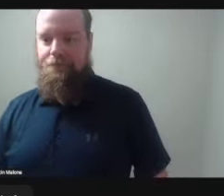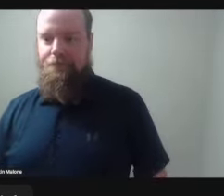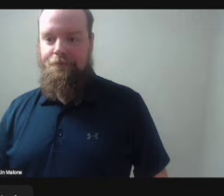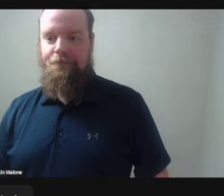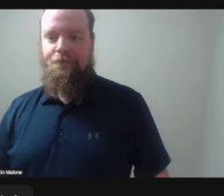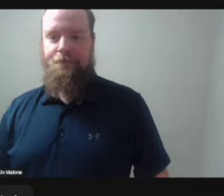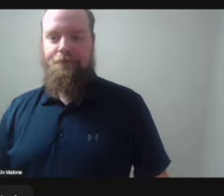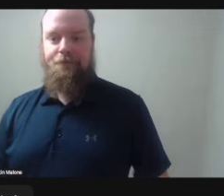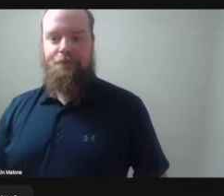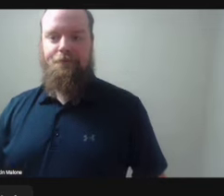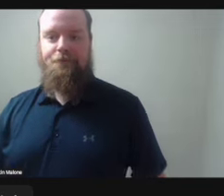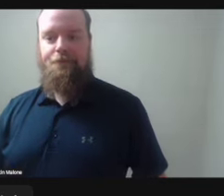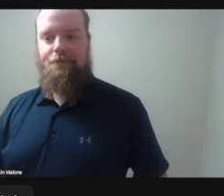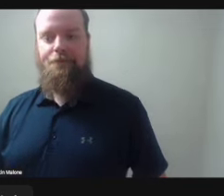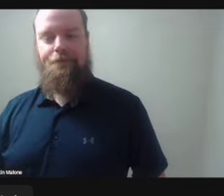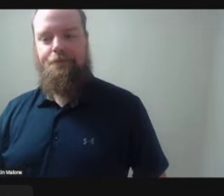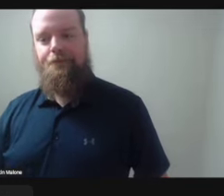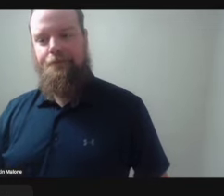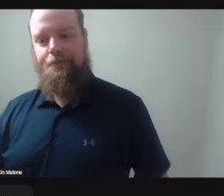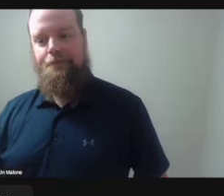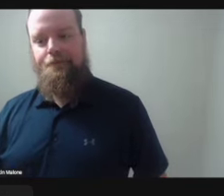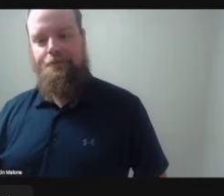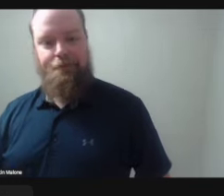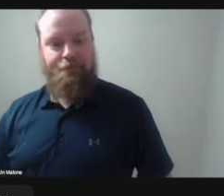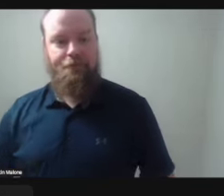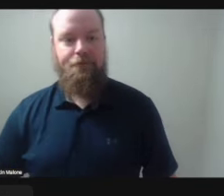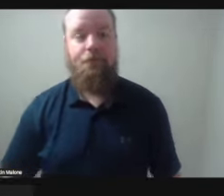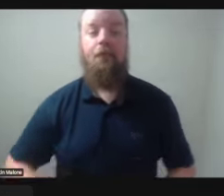them in the coming lectures.